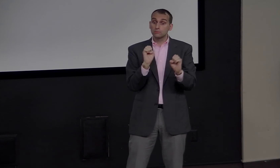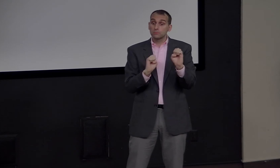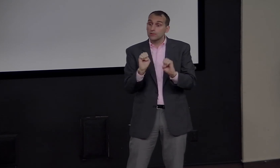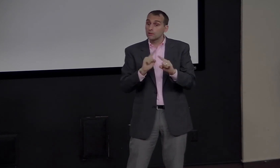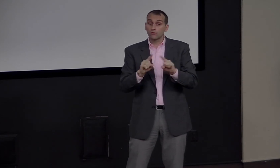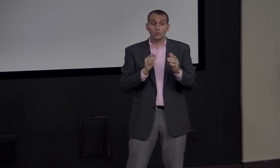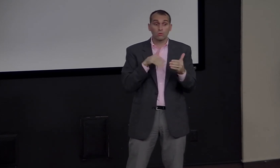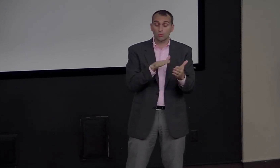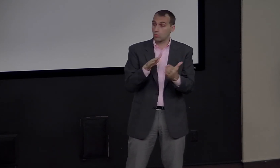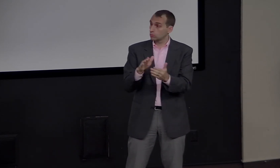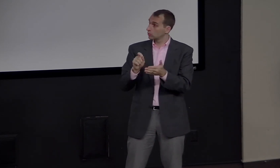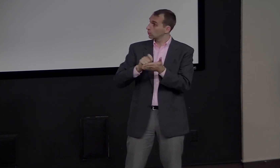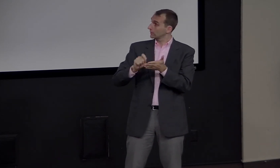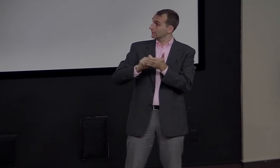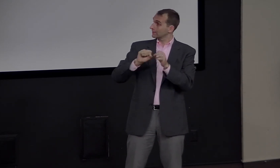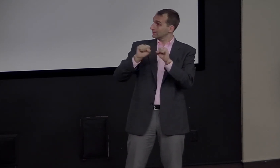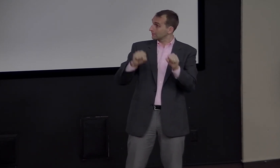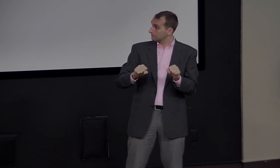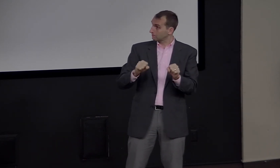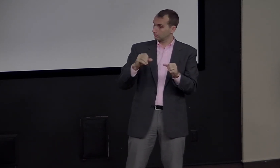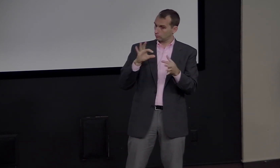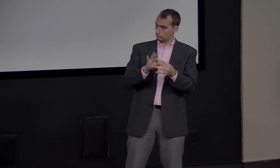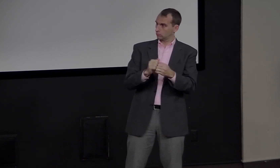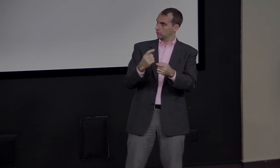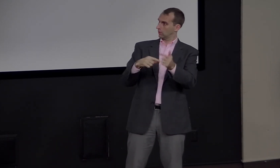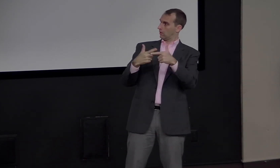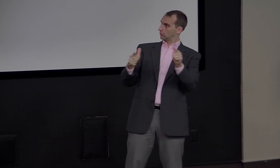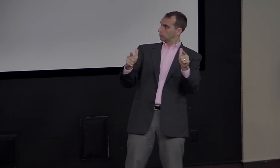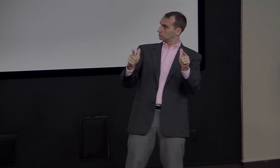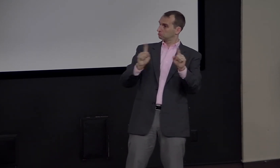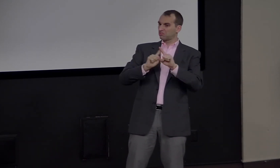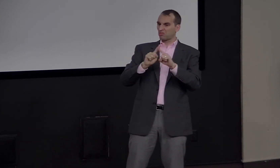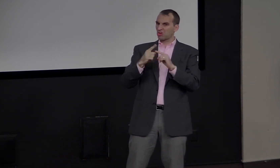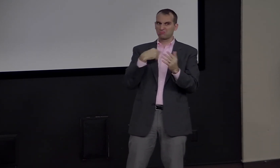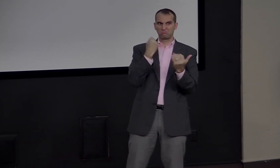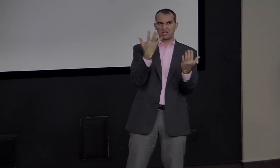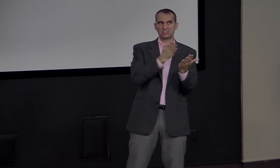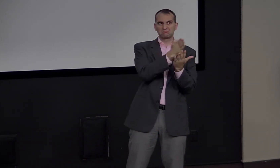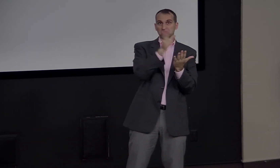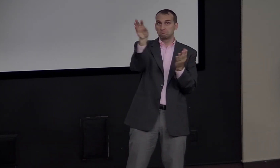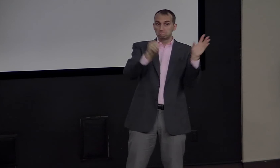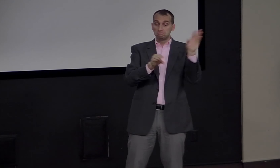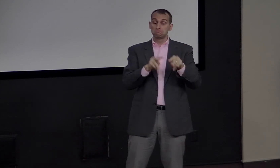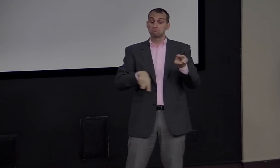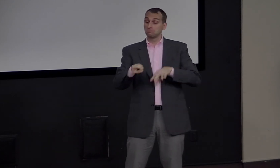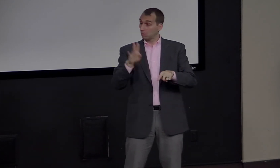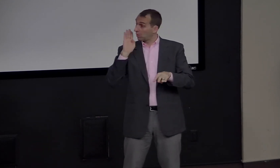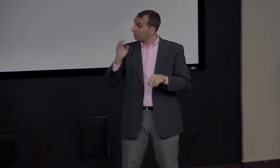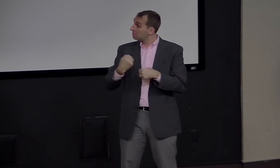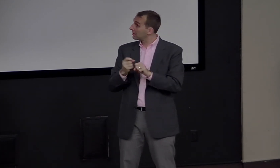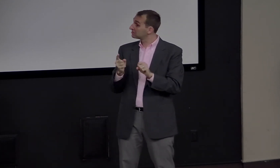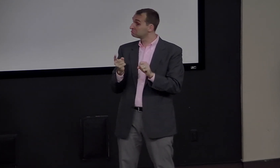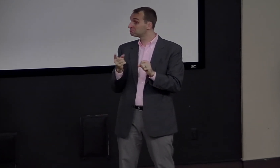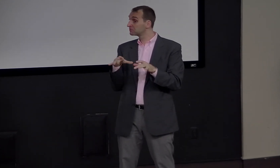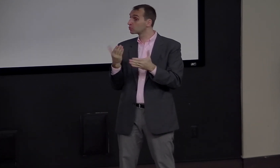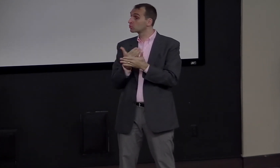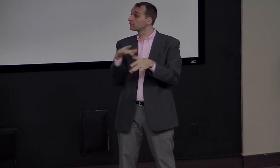we include and experiment different approaches to the written system to use for sign language, and use a variety of those systems